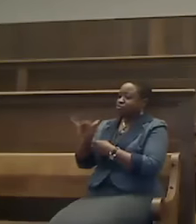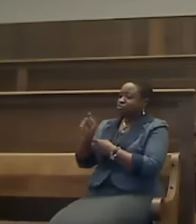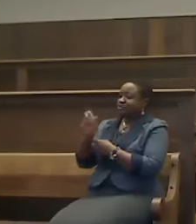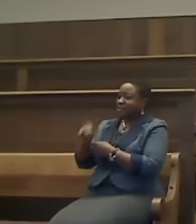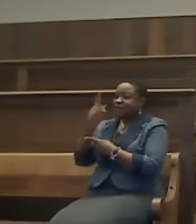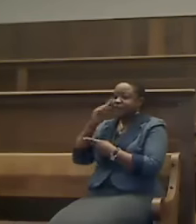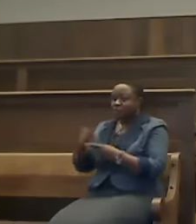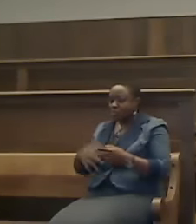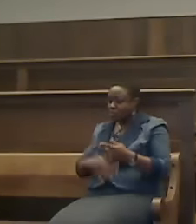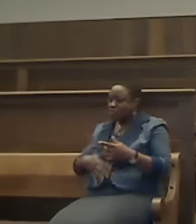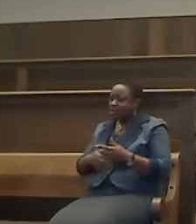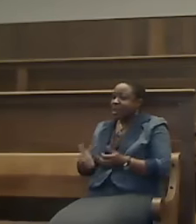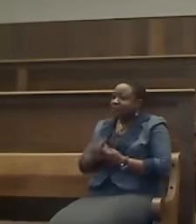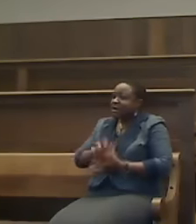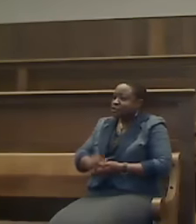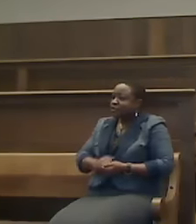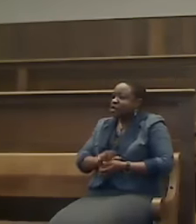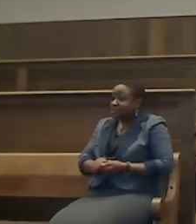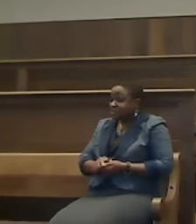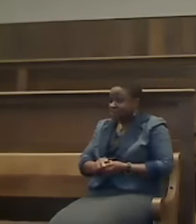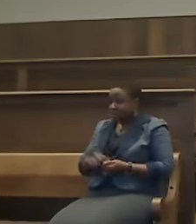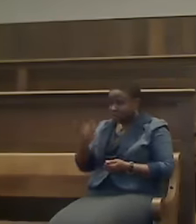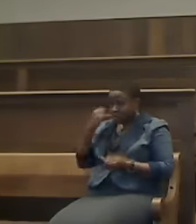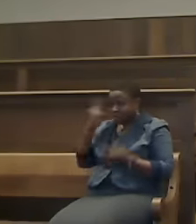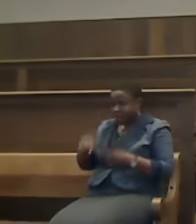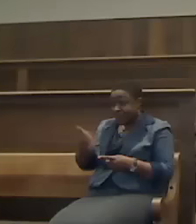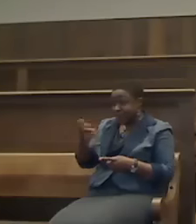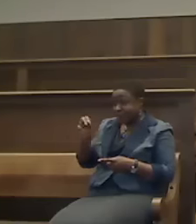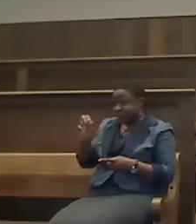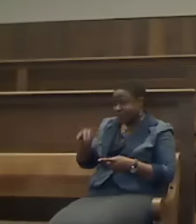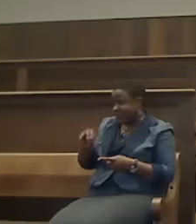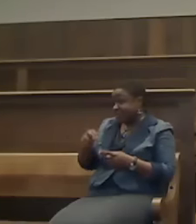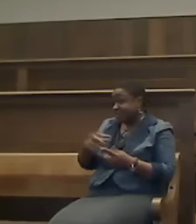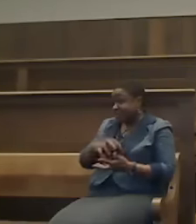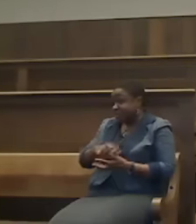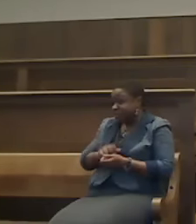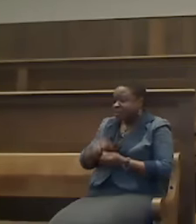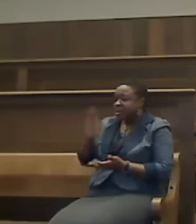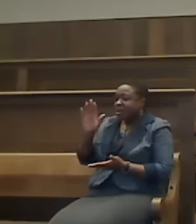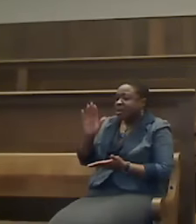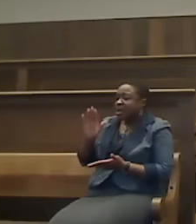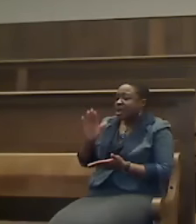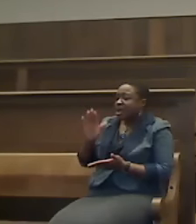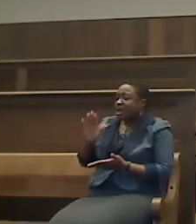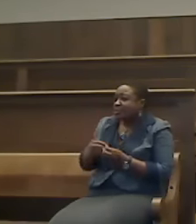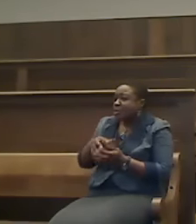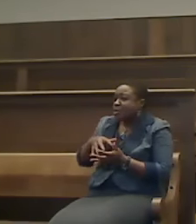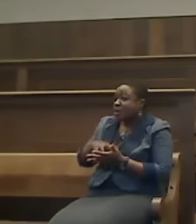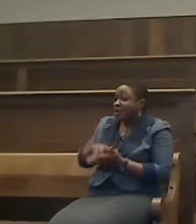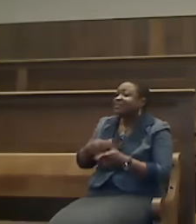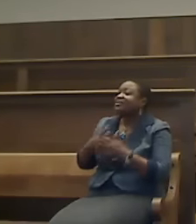have reduction of protein digestion, then you're giving more time